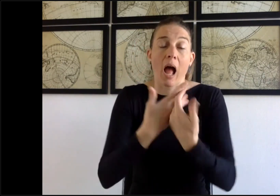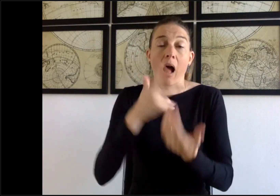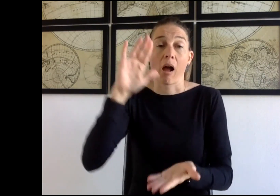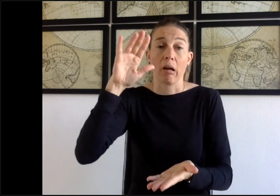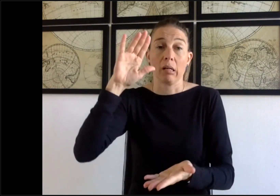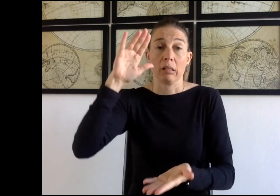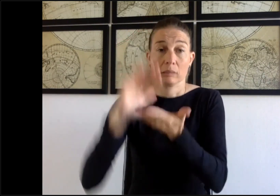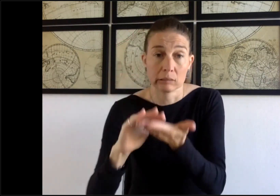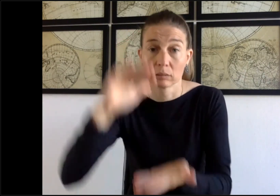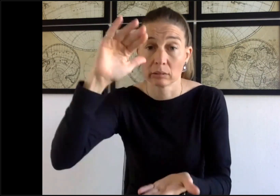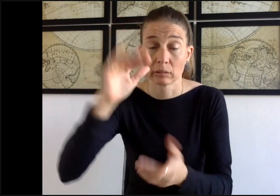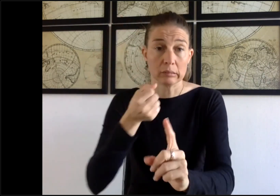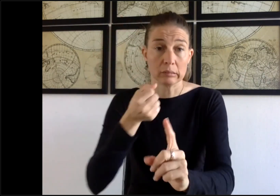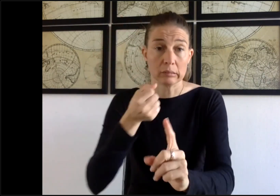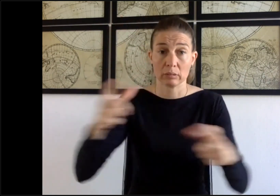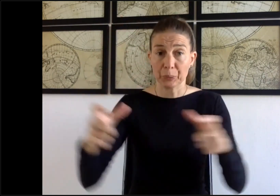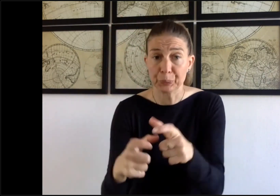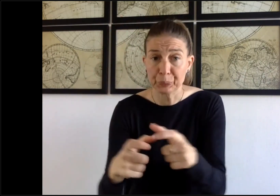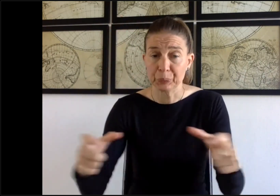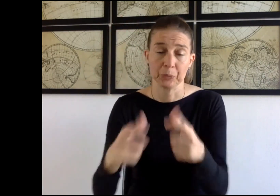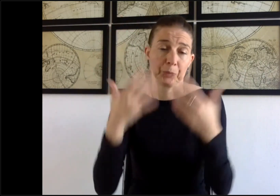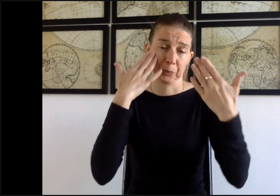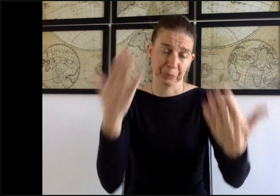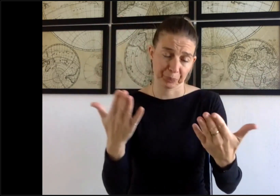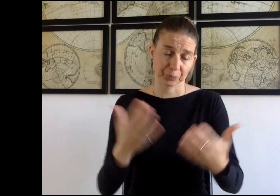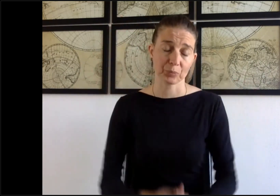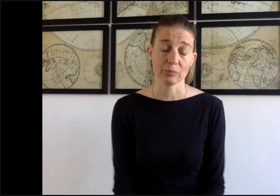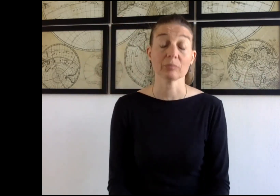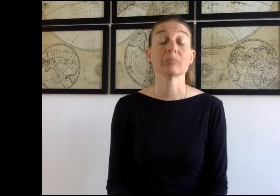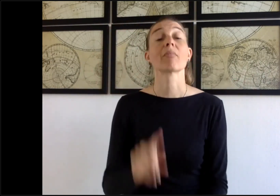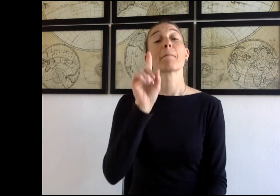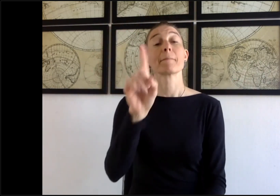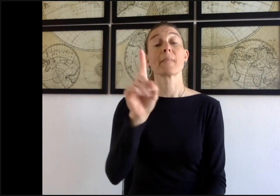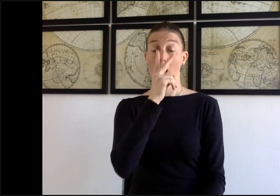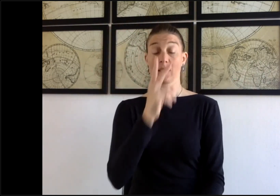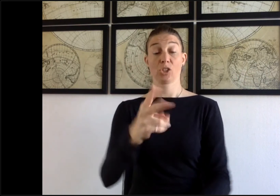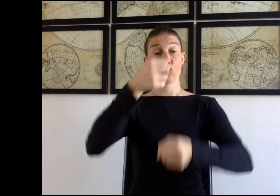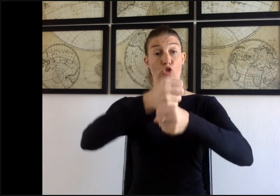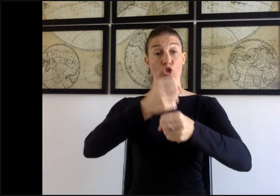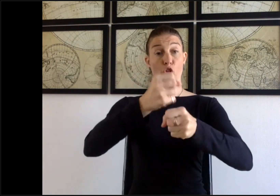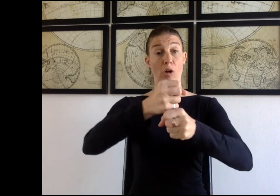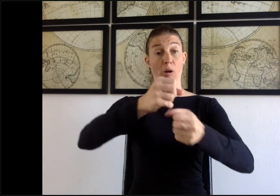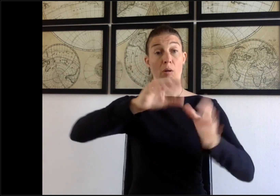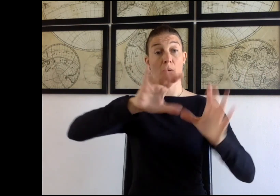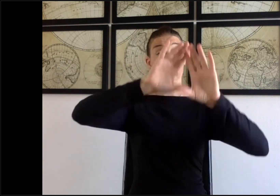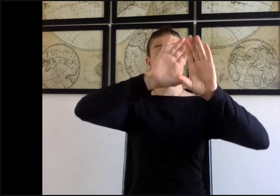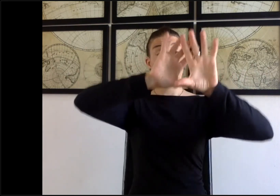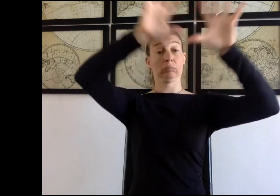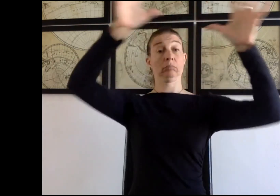that some jobs get destroyed, others are created, and one of the big challenges is managing these